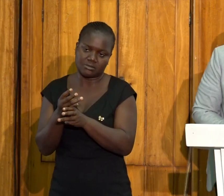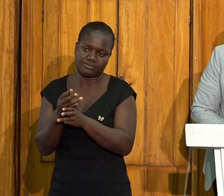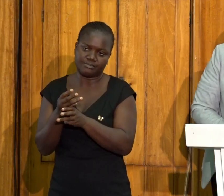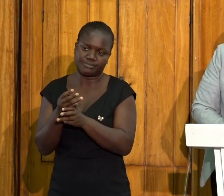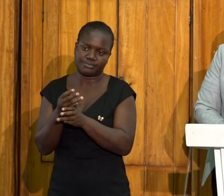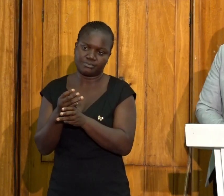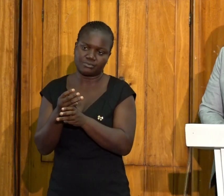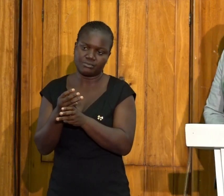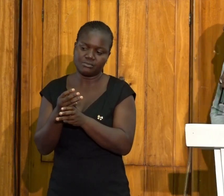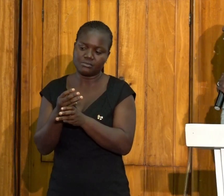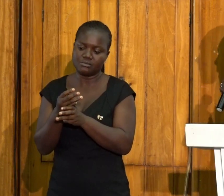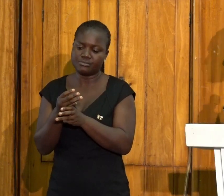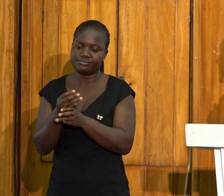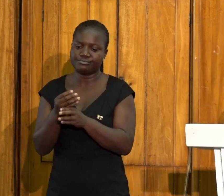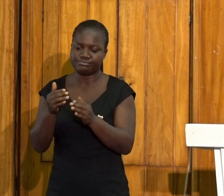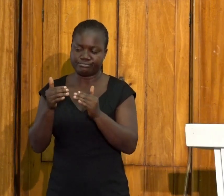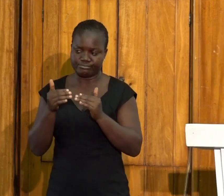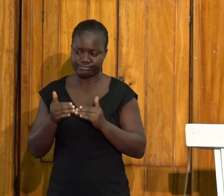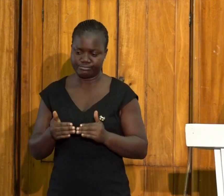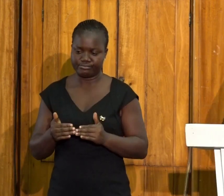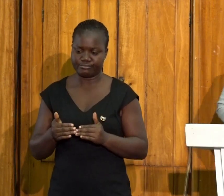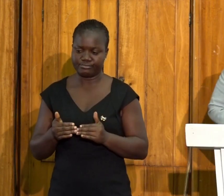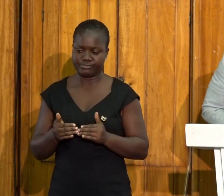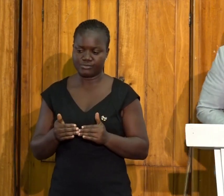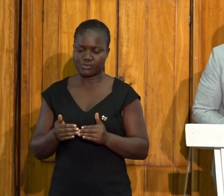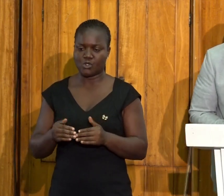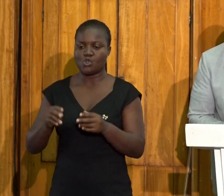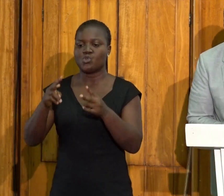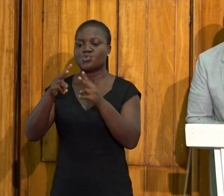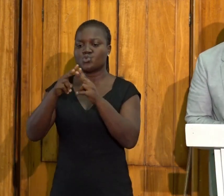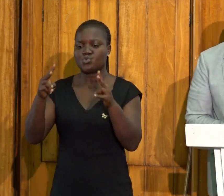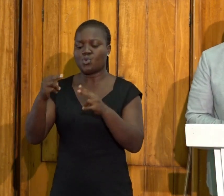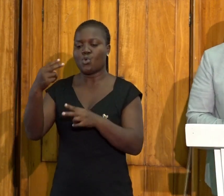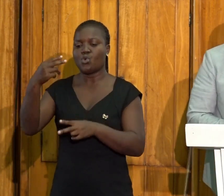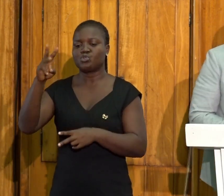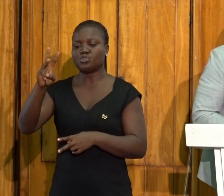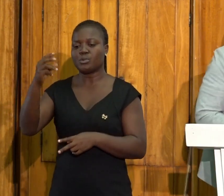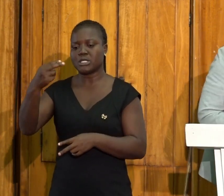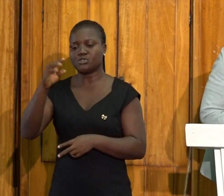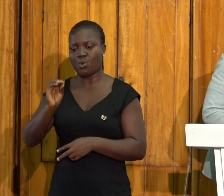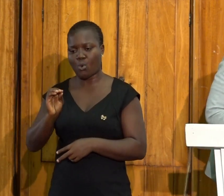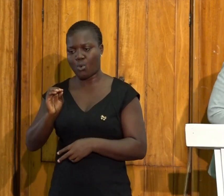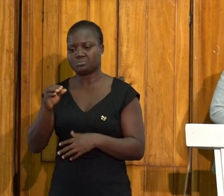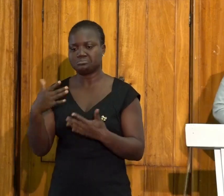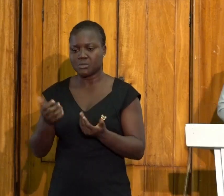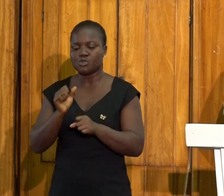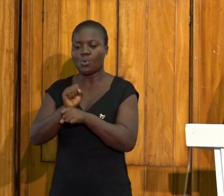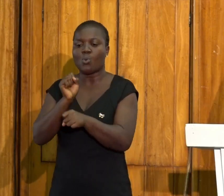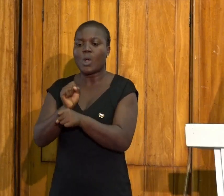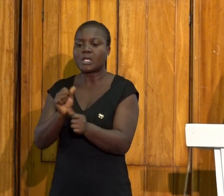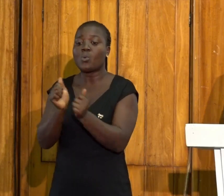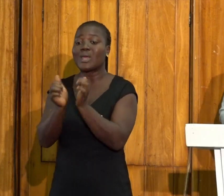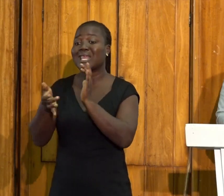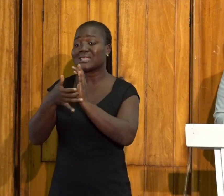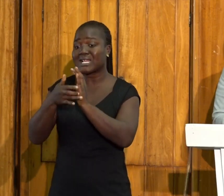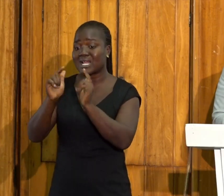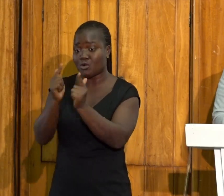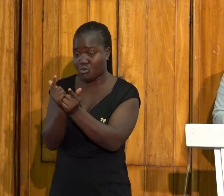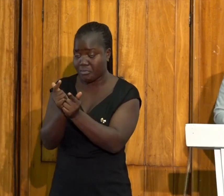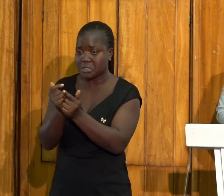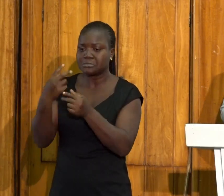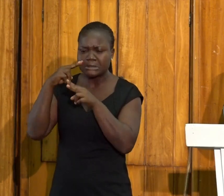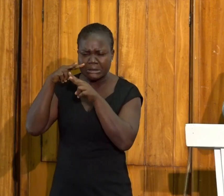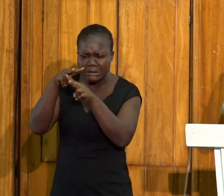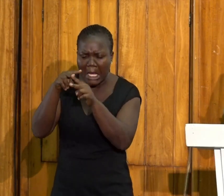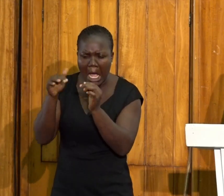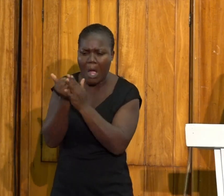So the next slides. So the WHO has been working through the technical working group, looking at how we